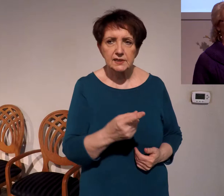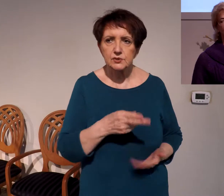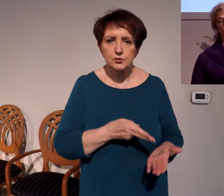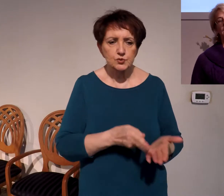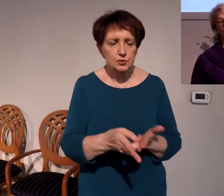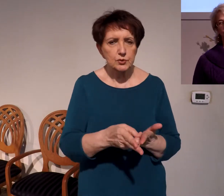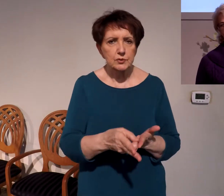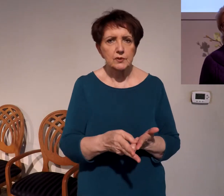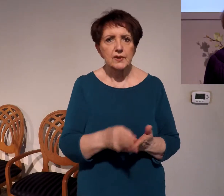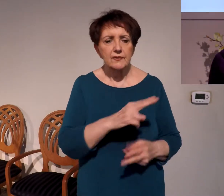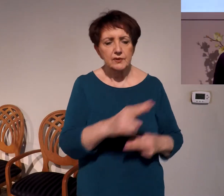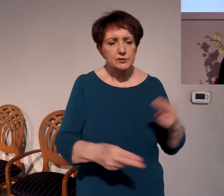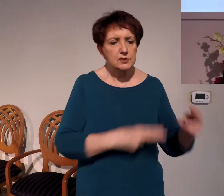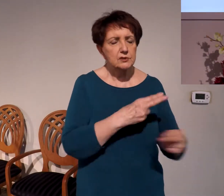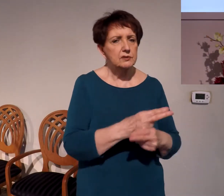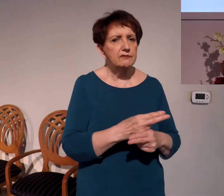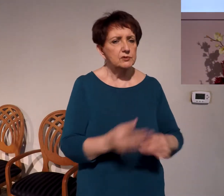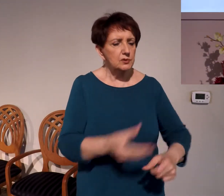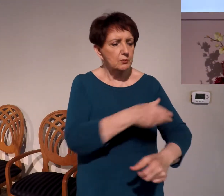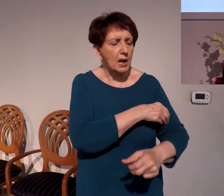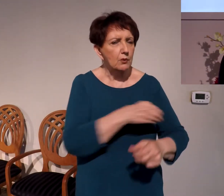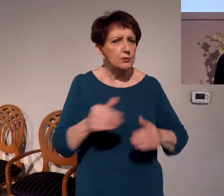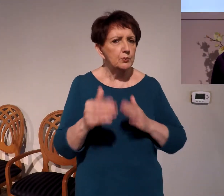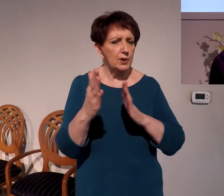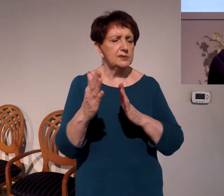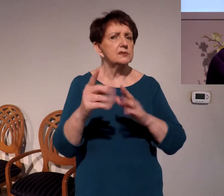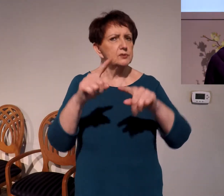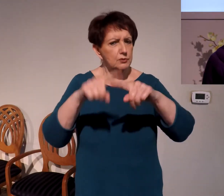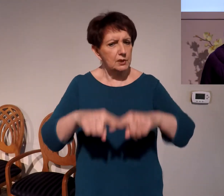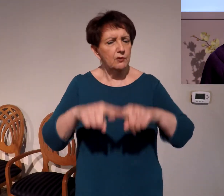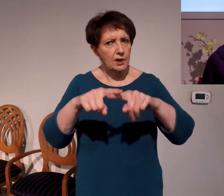a universal power and presence that we can rely on.